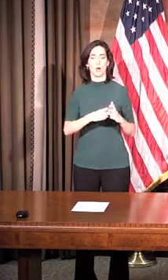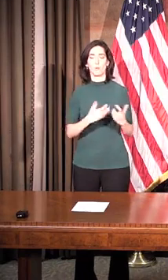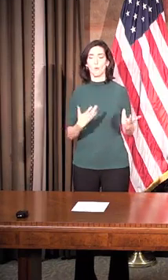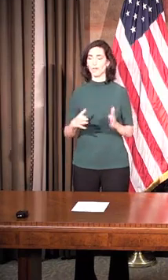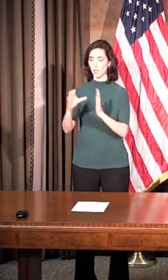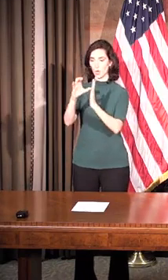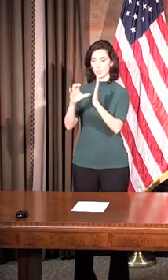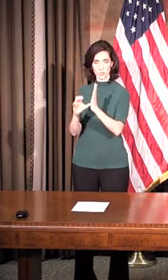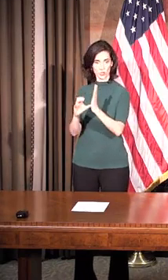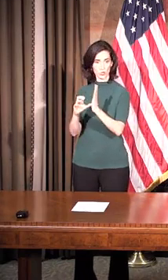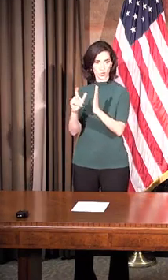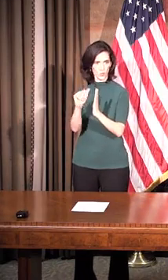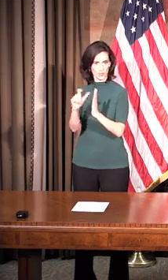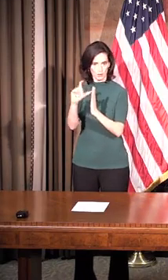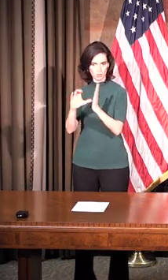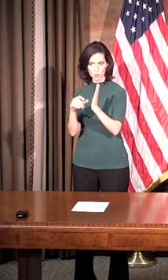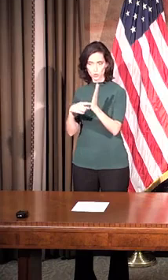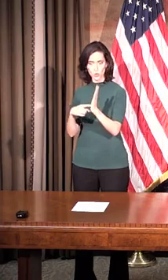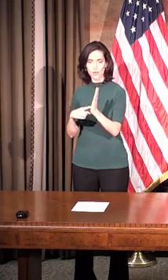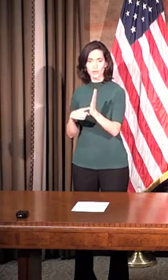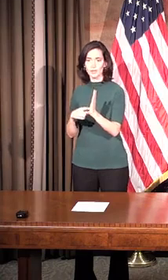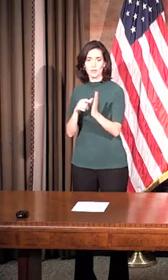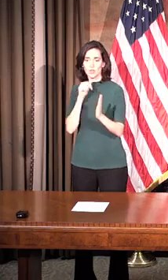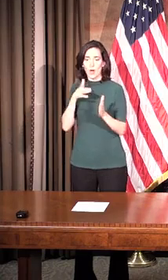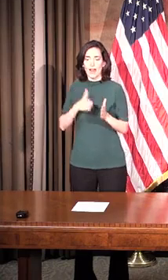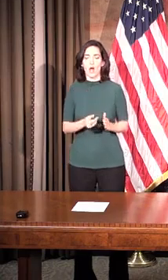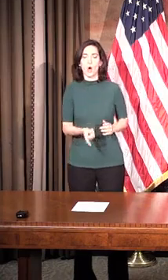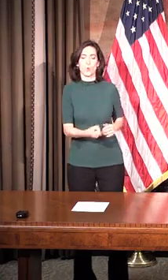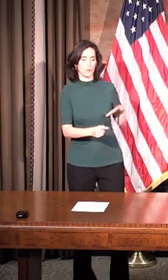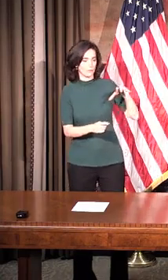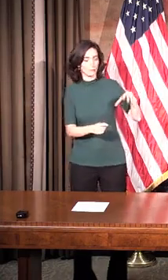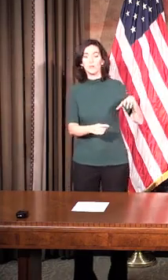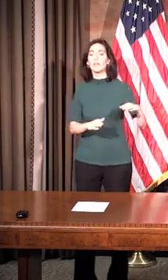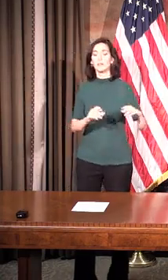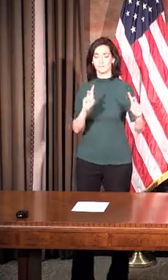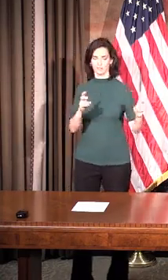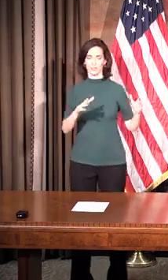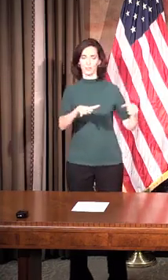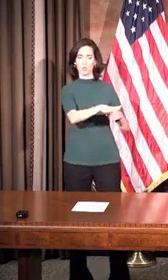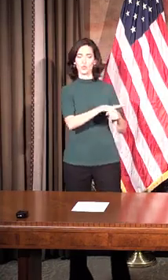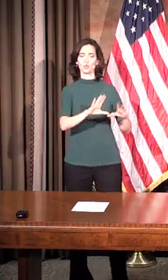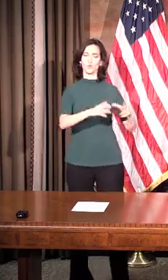allow one body. The House of Representatives is not the legislature.